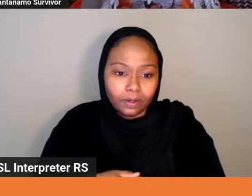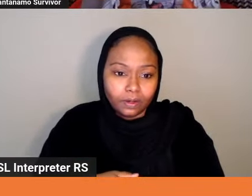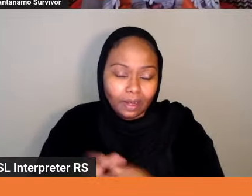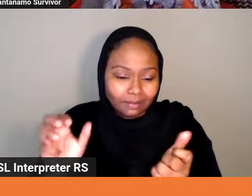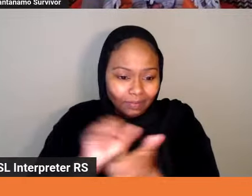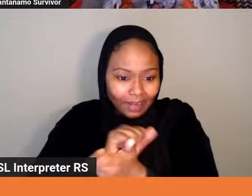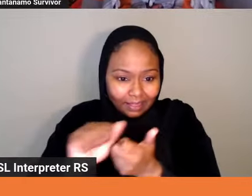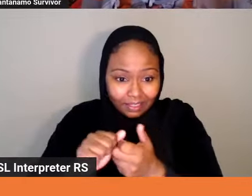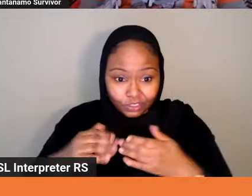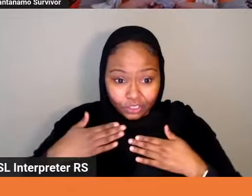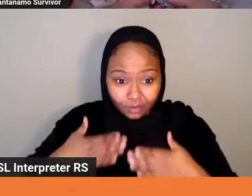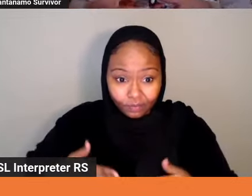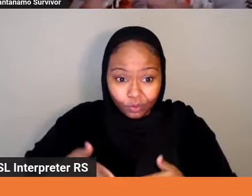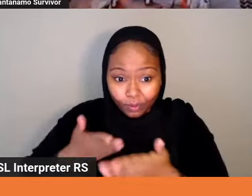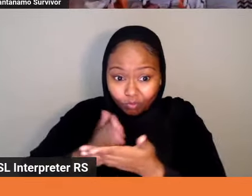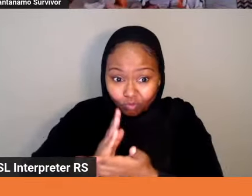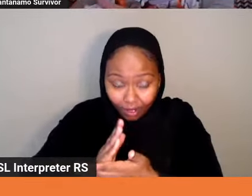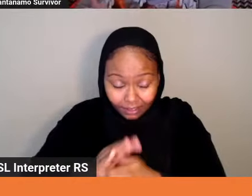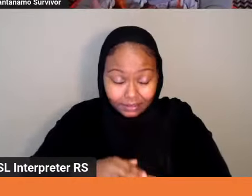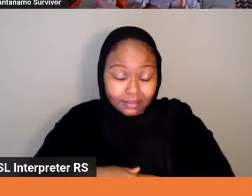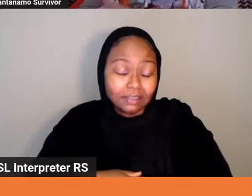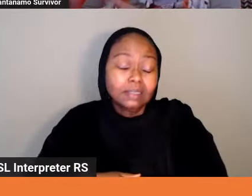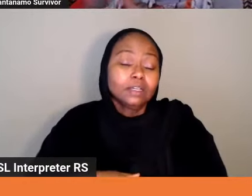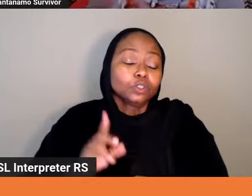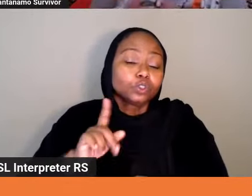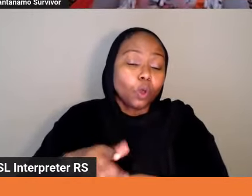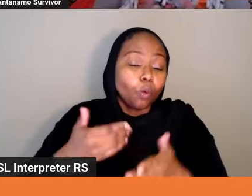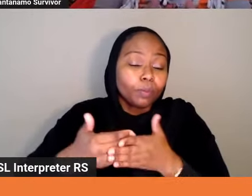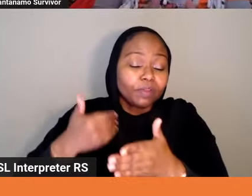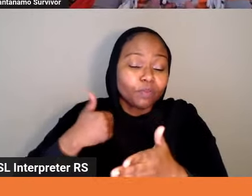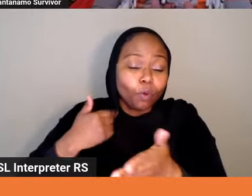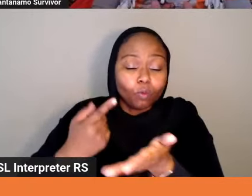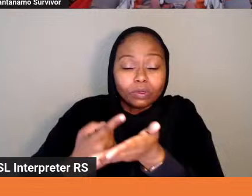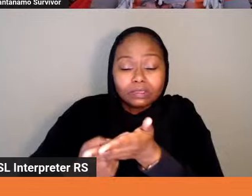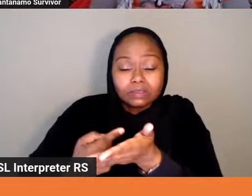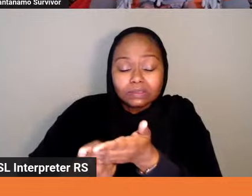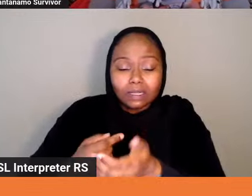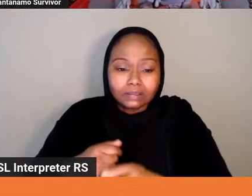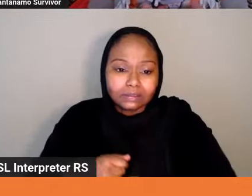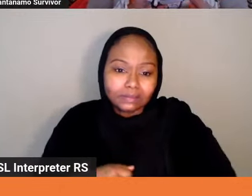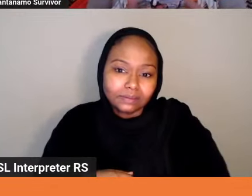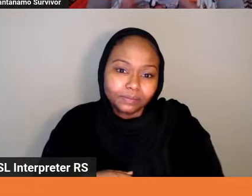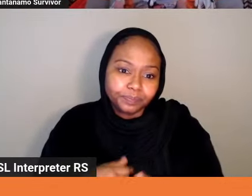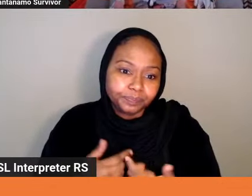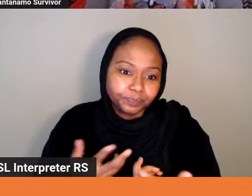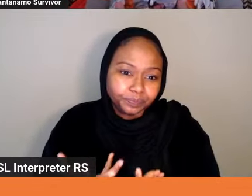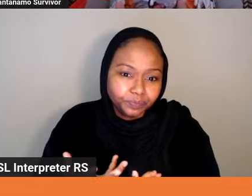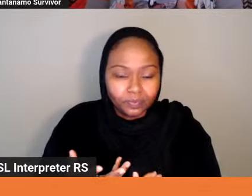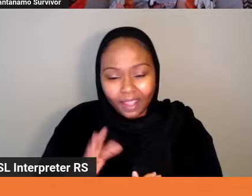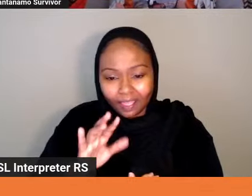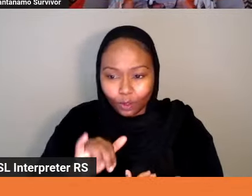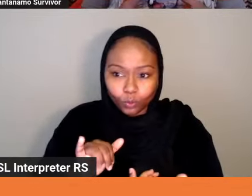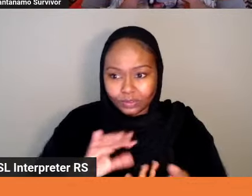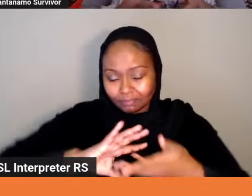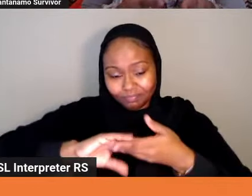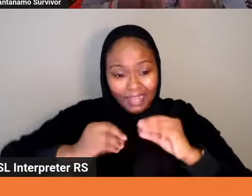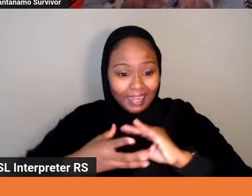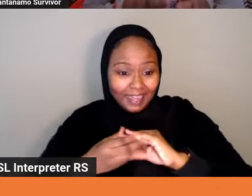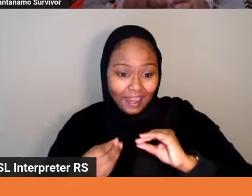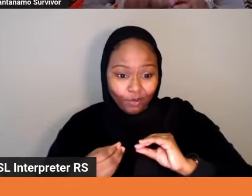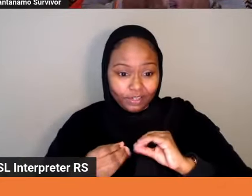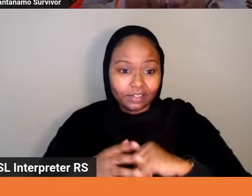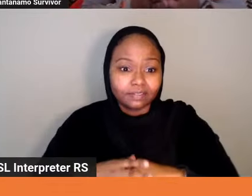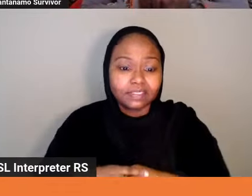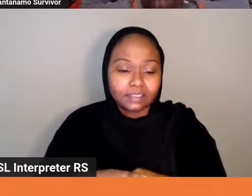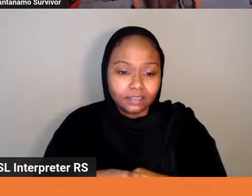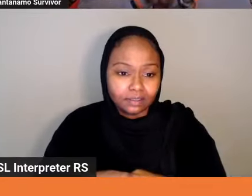and invasion countries. So before we go that and talk about, you know, the narrative,